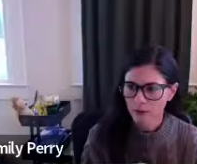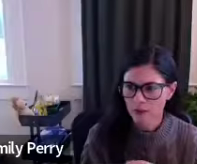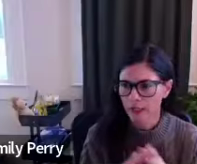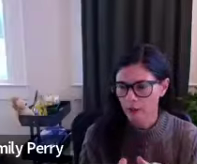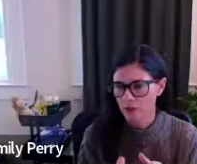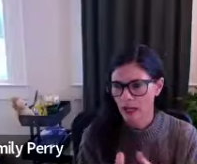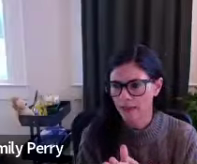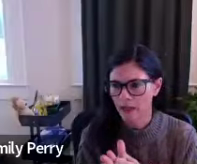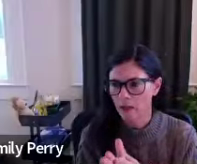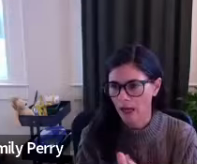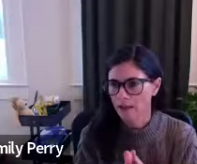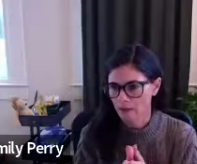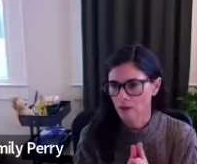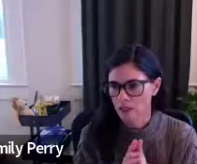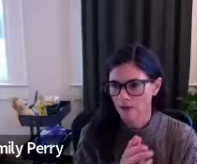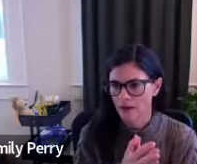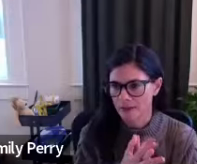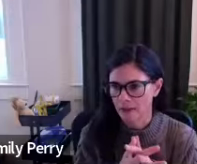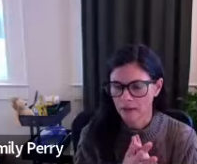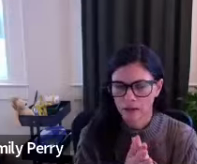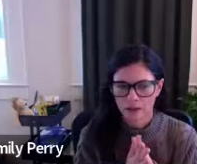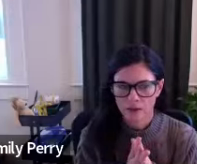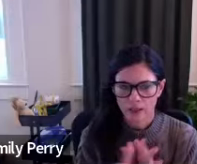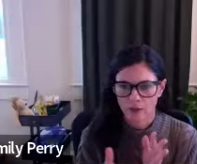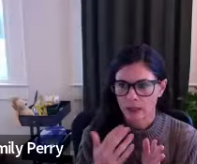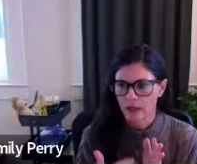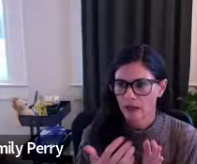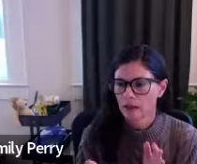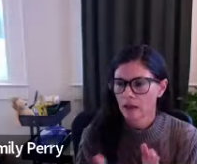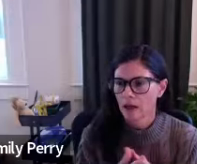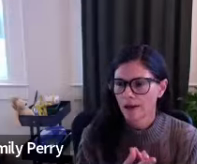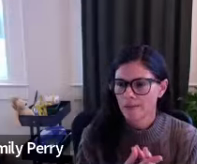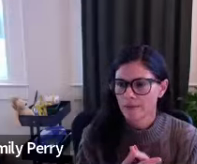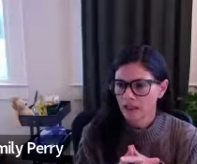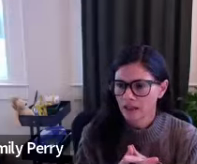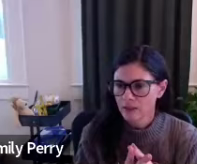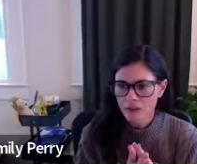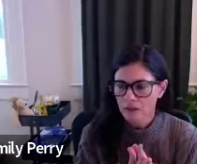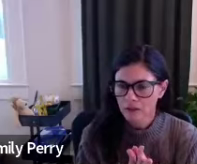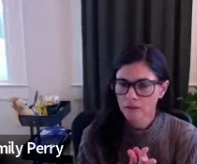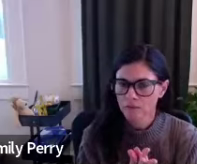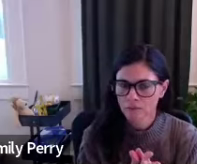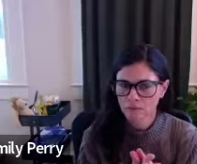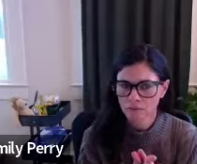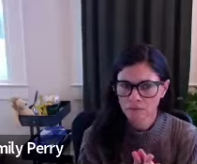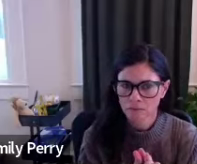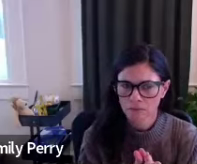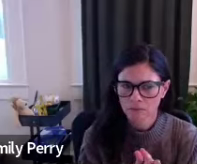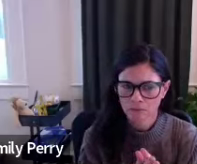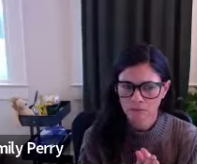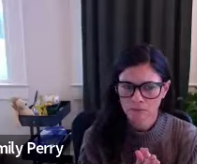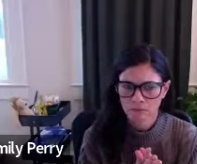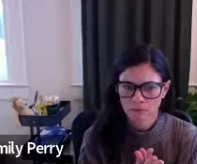Great. That was a great question. I get that a lot. So thank you for asking. It's great to repeat that. Anything else?